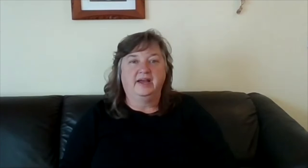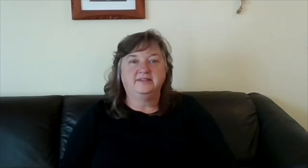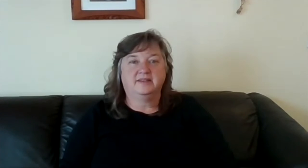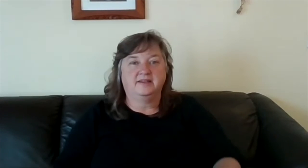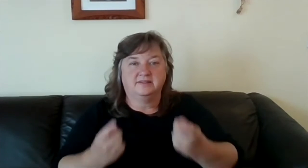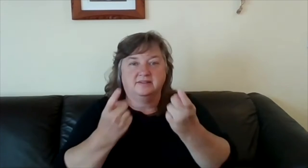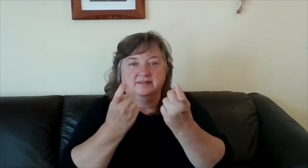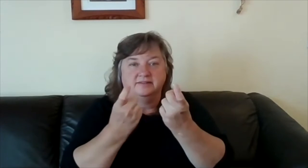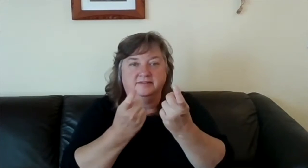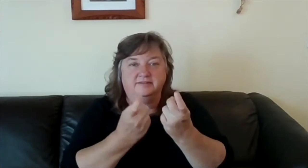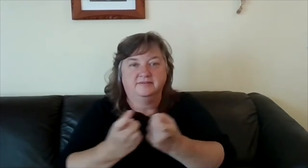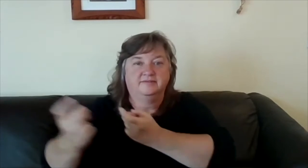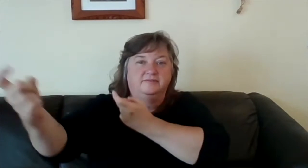Ice skate.